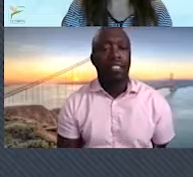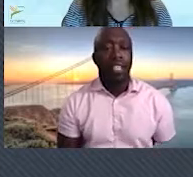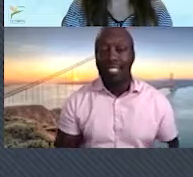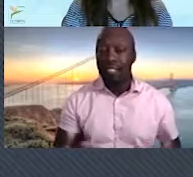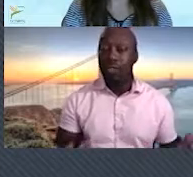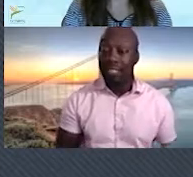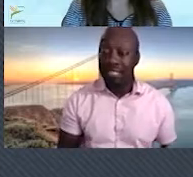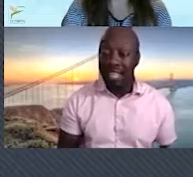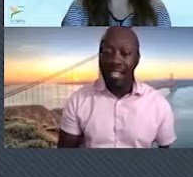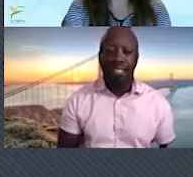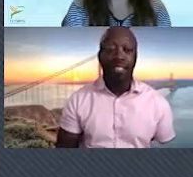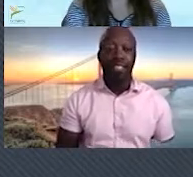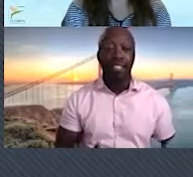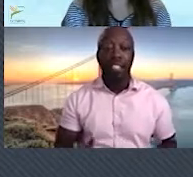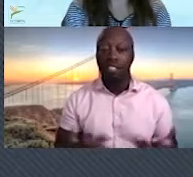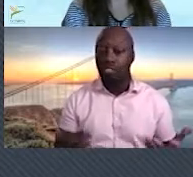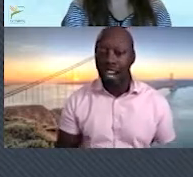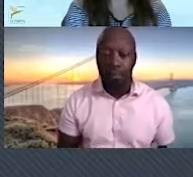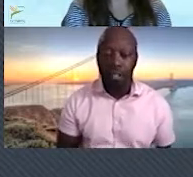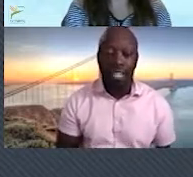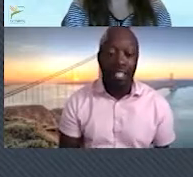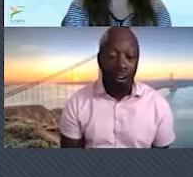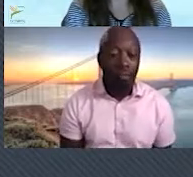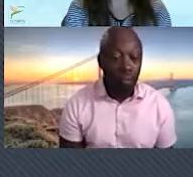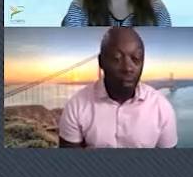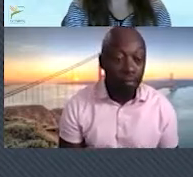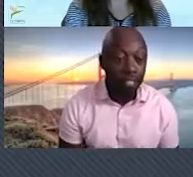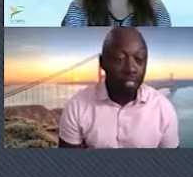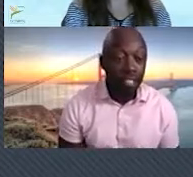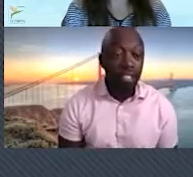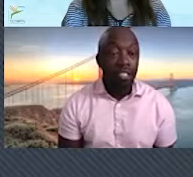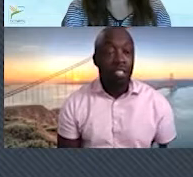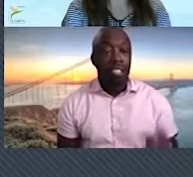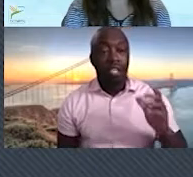It has its own syntax, grammar, and art form.